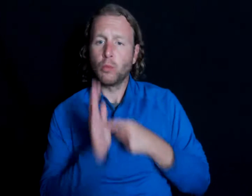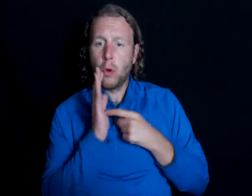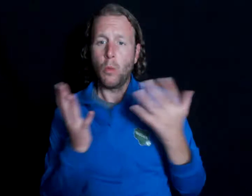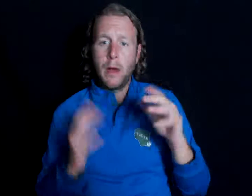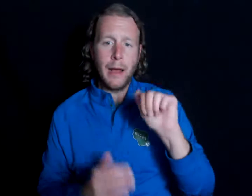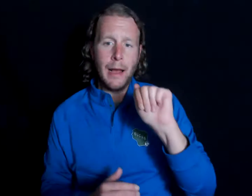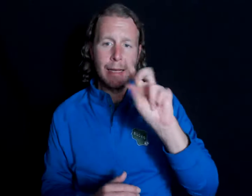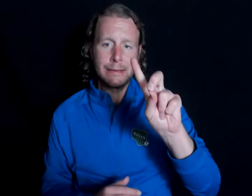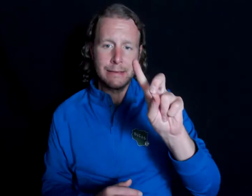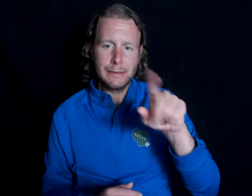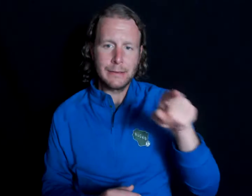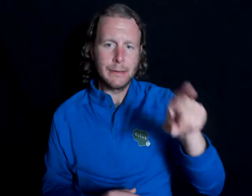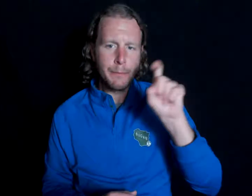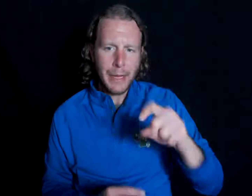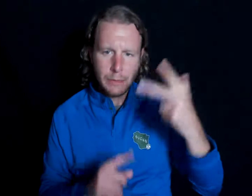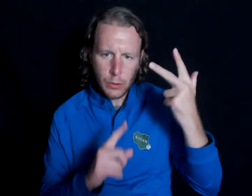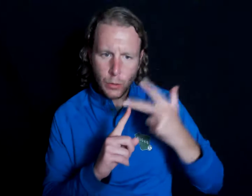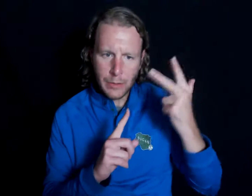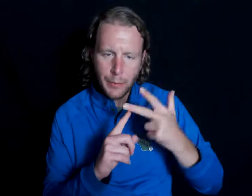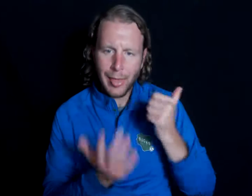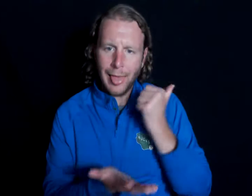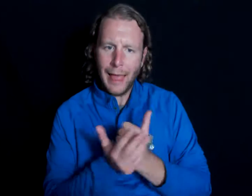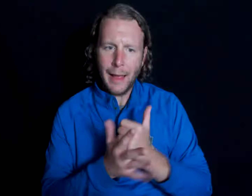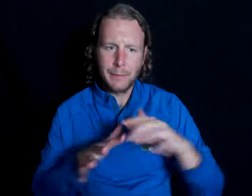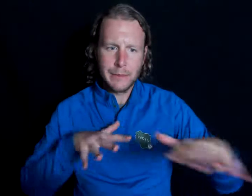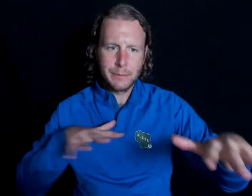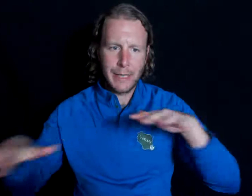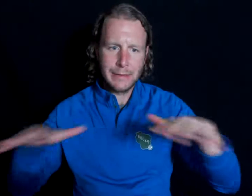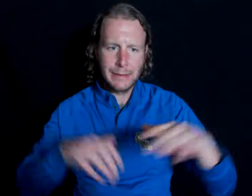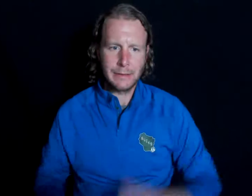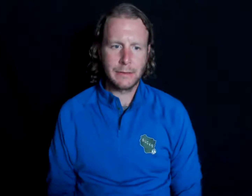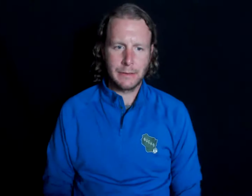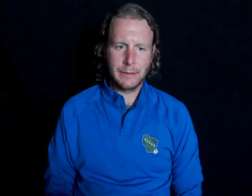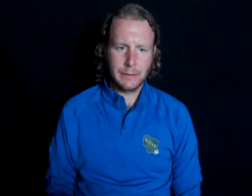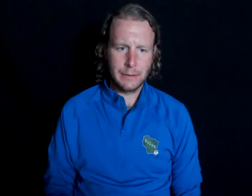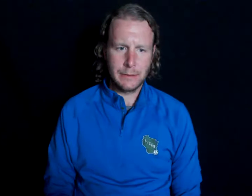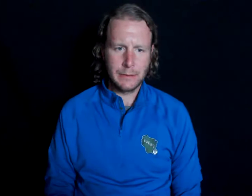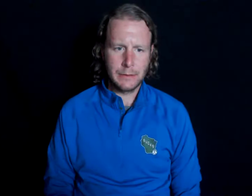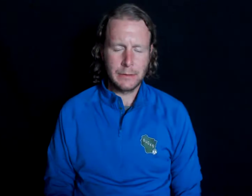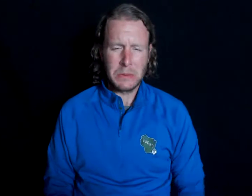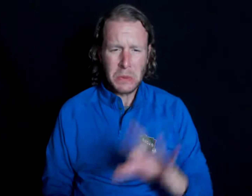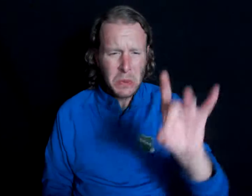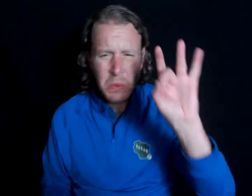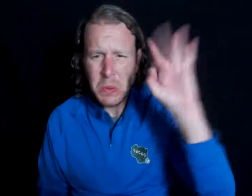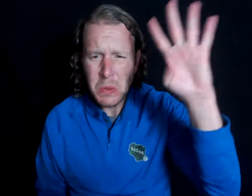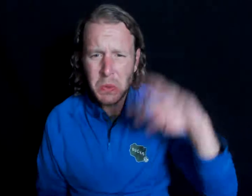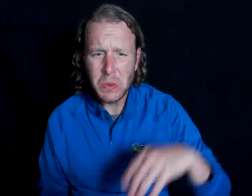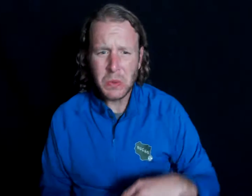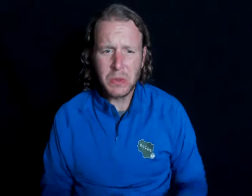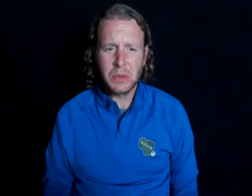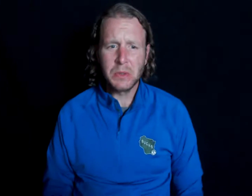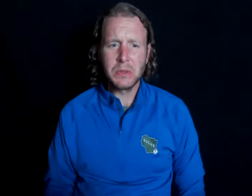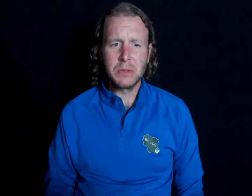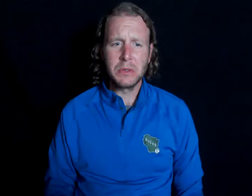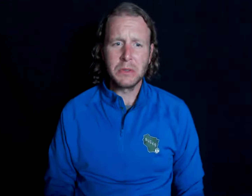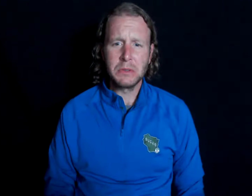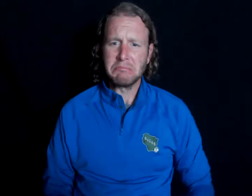spacing. But, continue to score. Oh my gosh. Say it with your chest, Giannis.